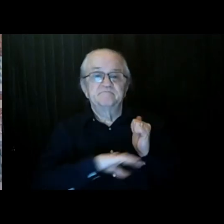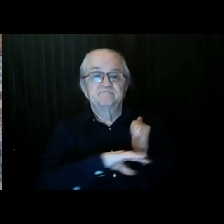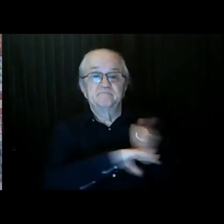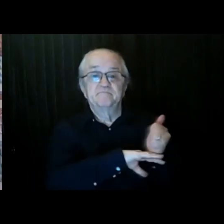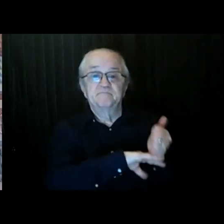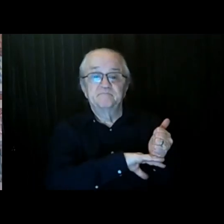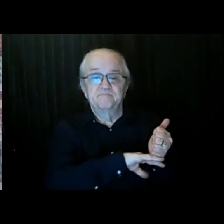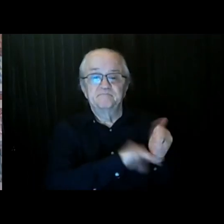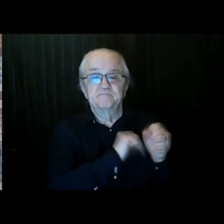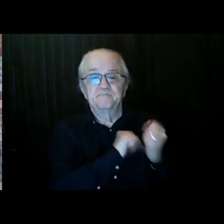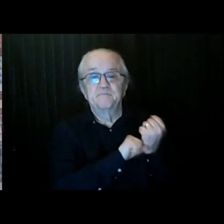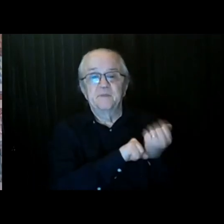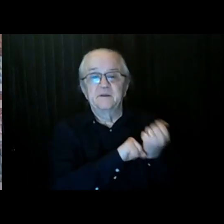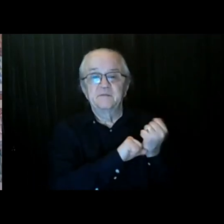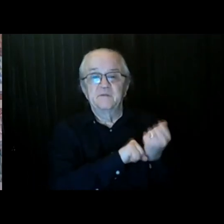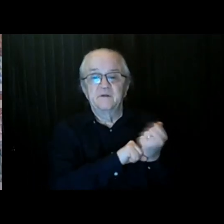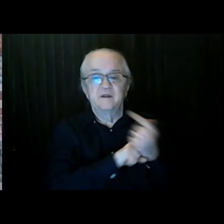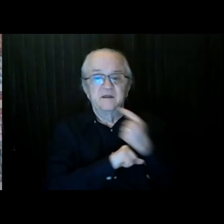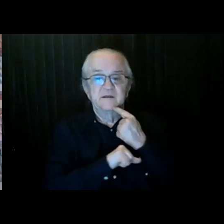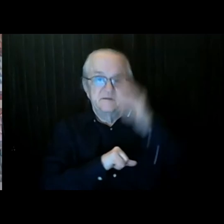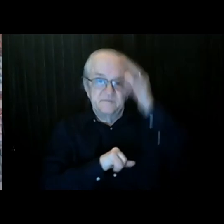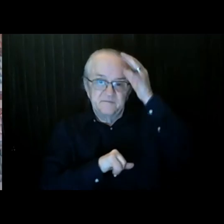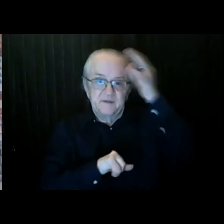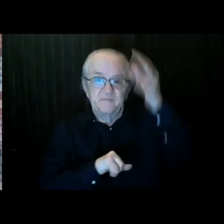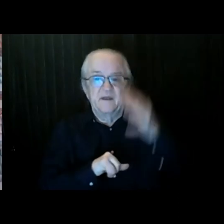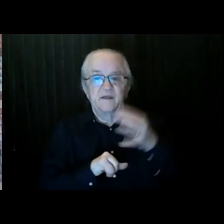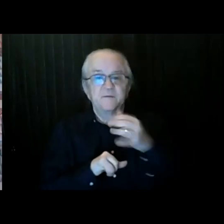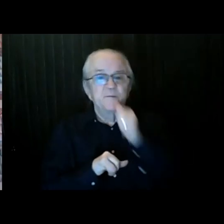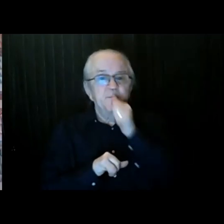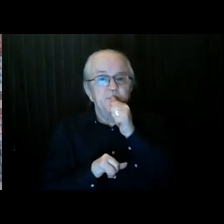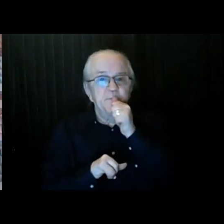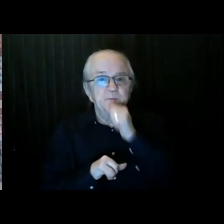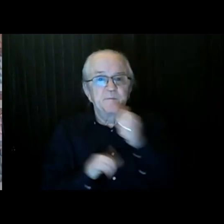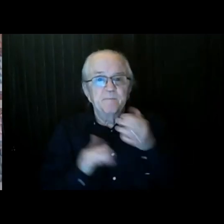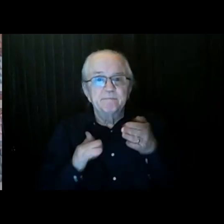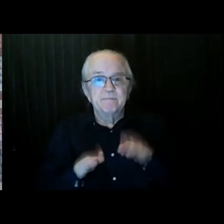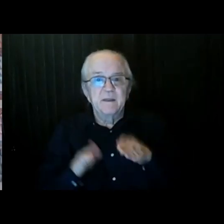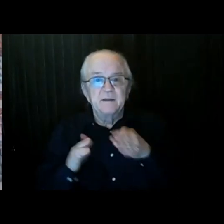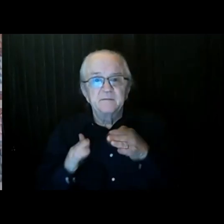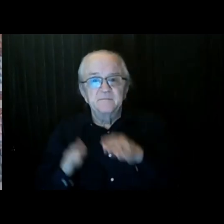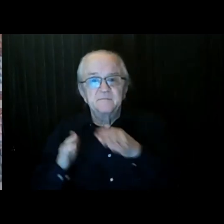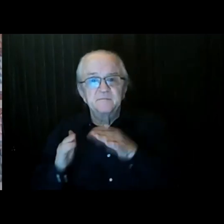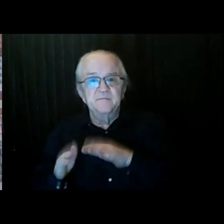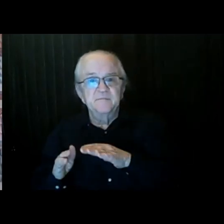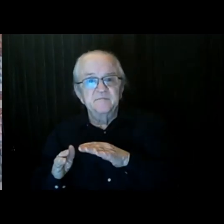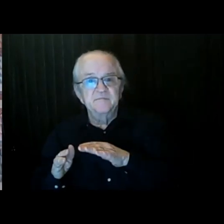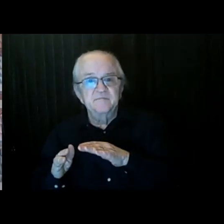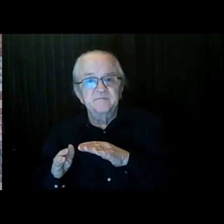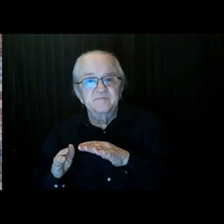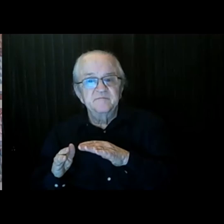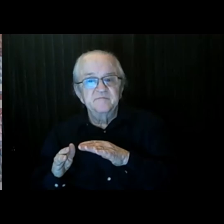And then he let on that Pepe was a bookie, somebody who took money from people for